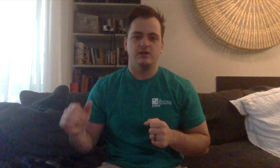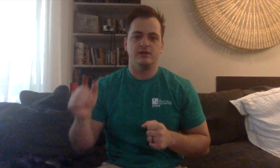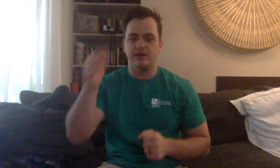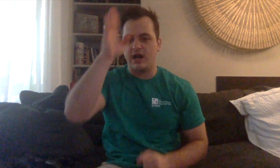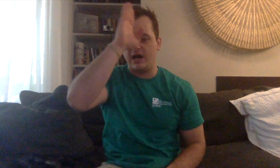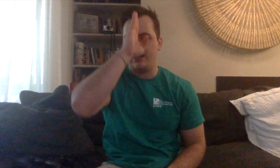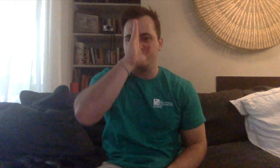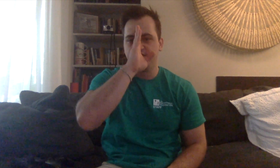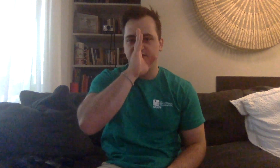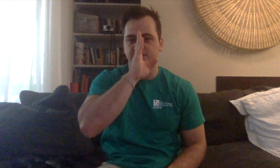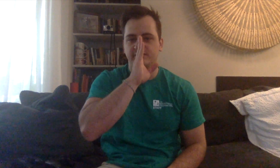God.